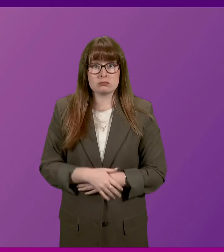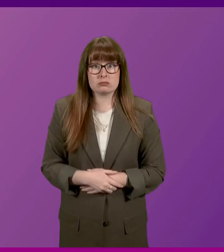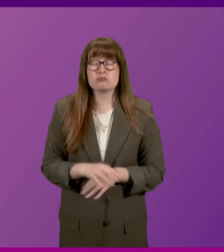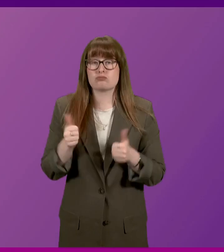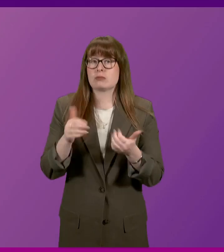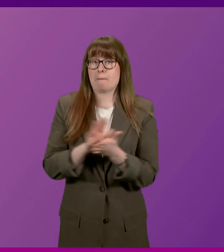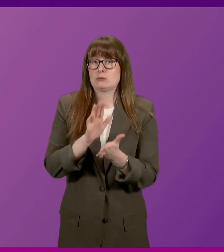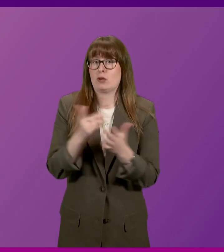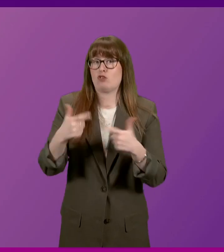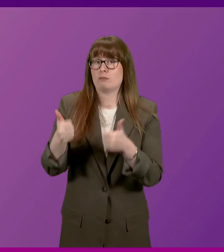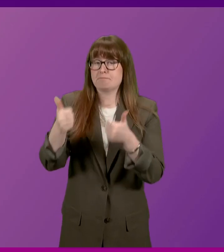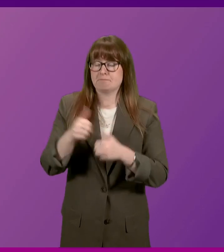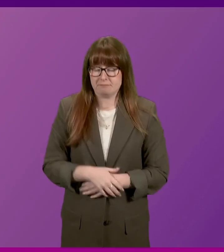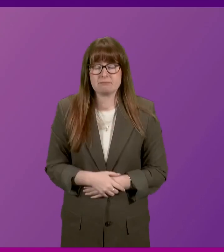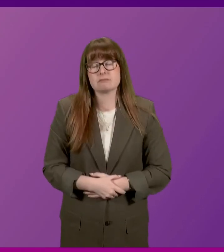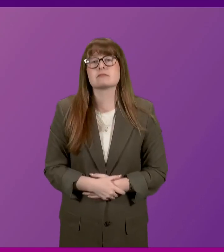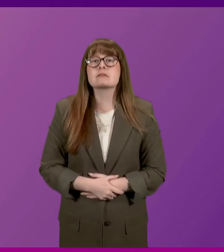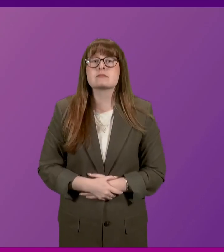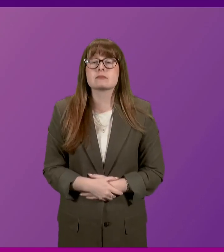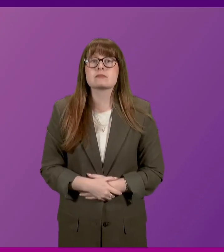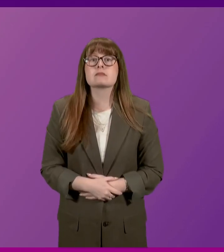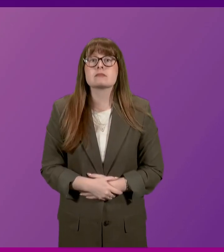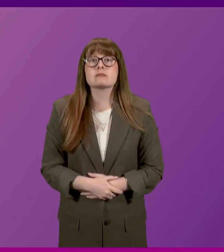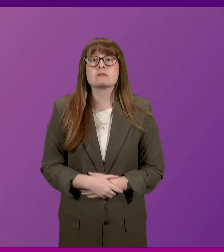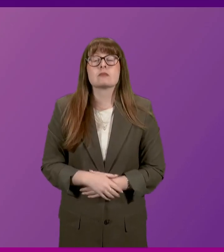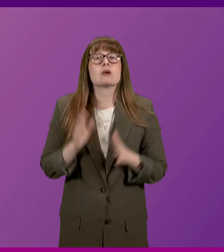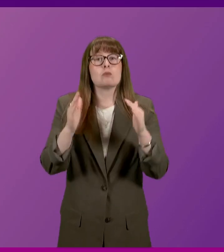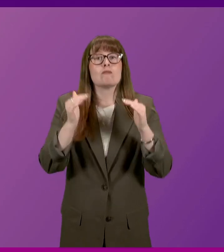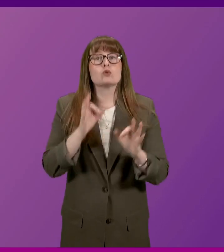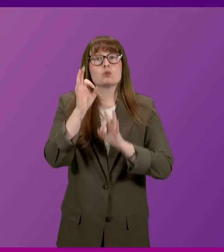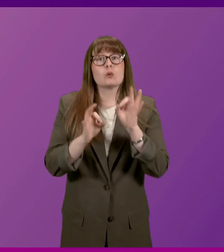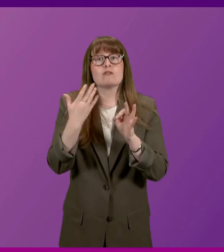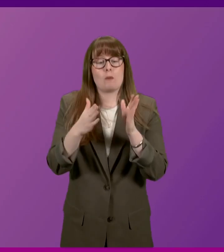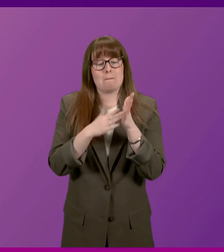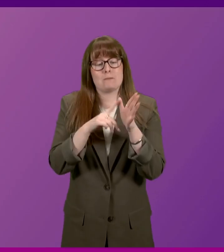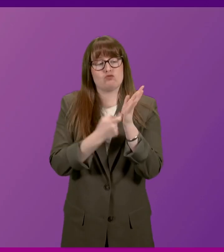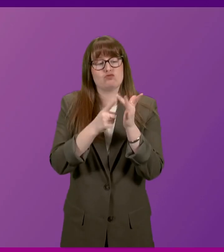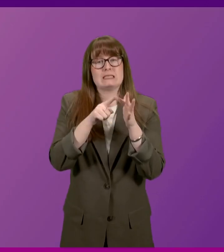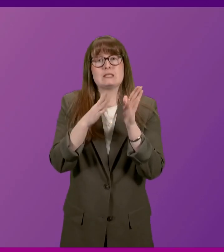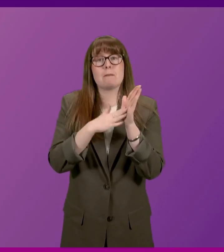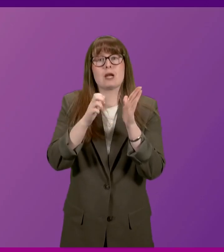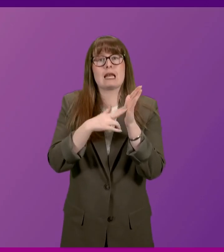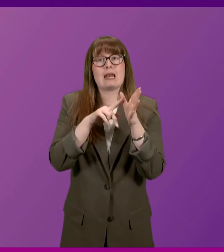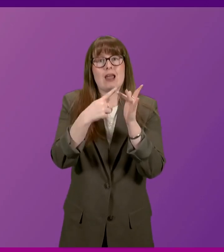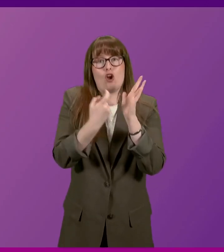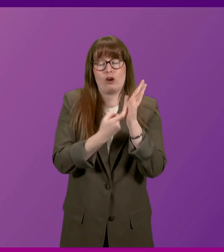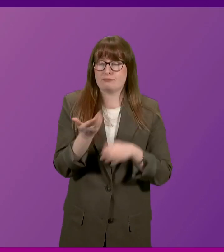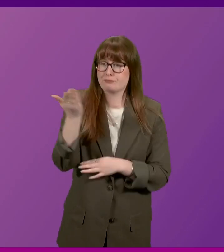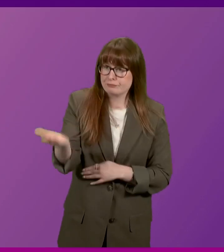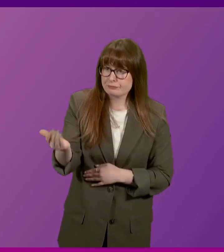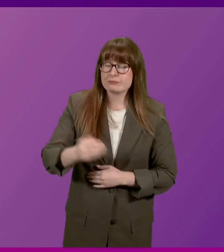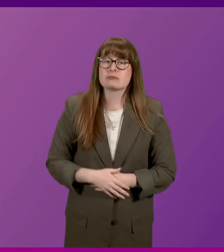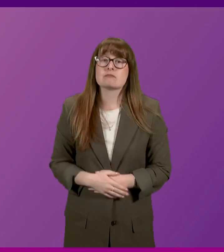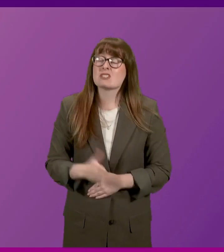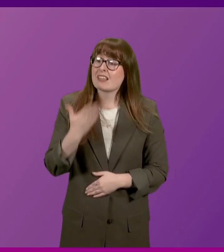Yep, we're all good. Okay, that's great, thank you. We will now go on to questions from Marie McNair, please. Thank you, Convener,